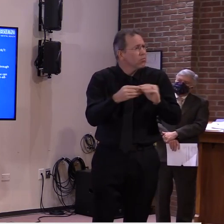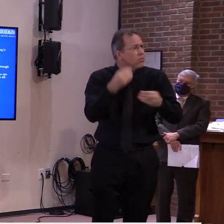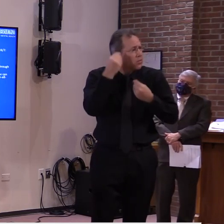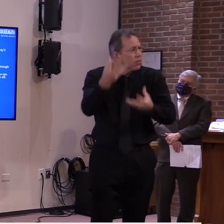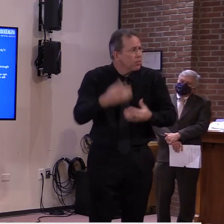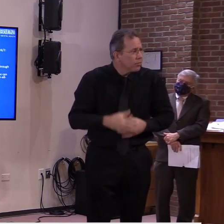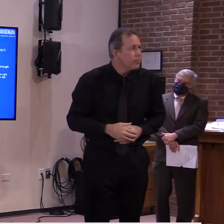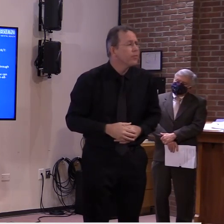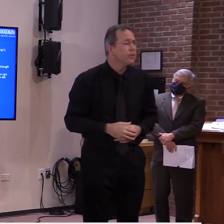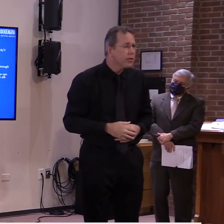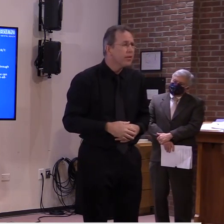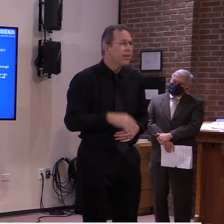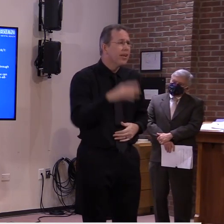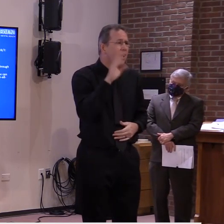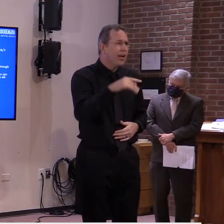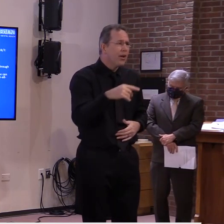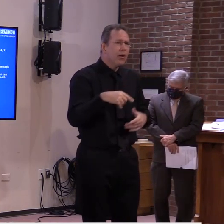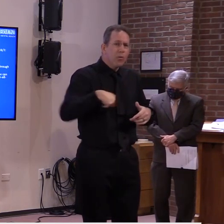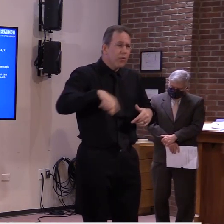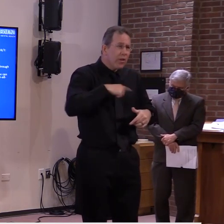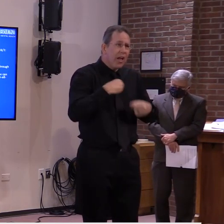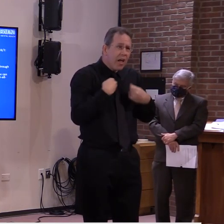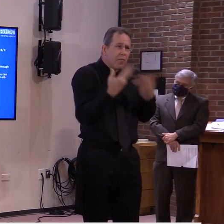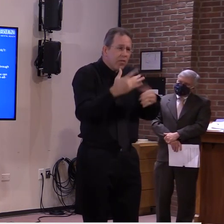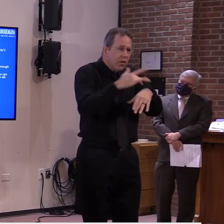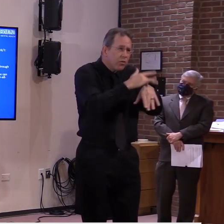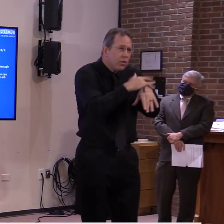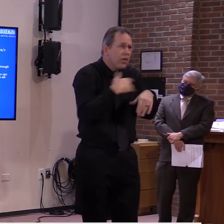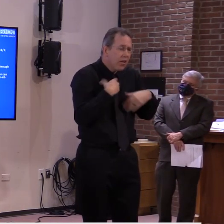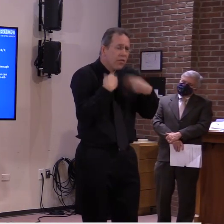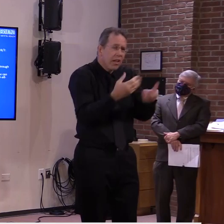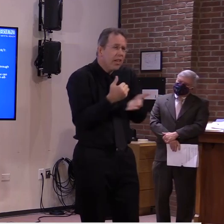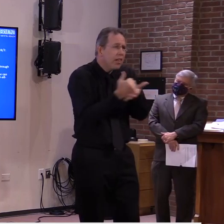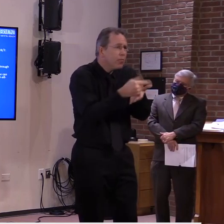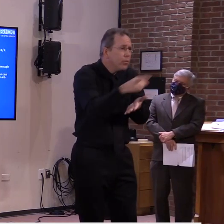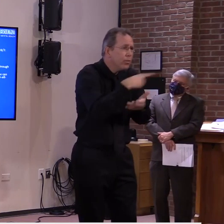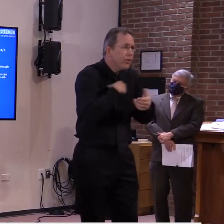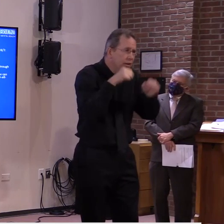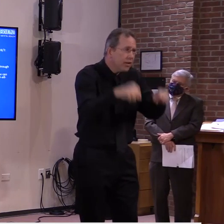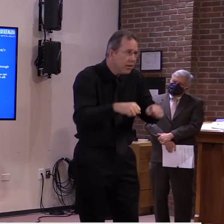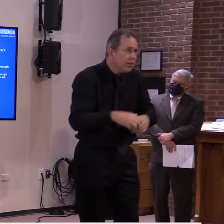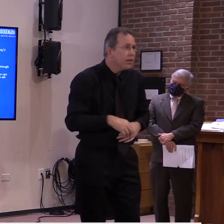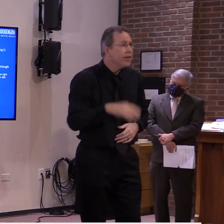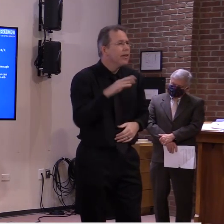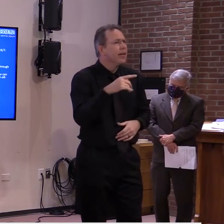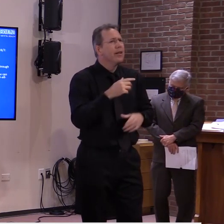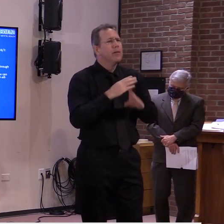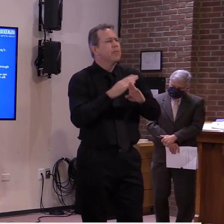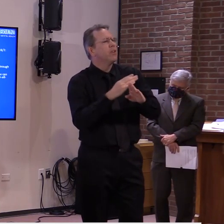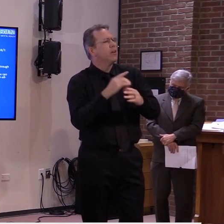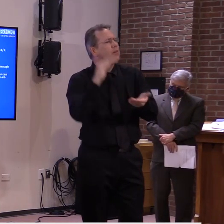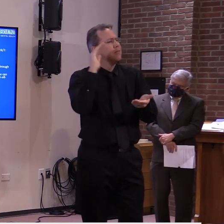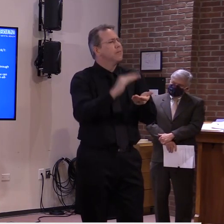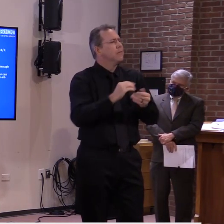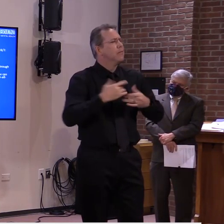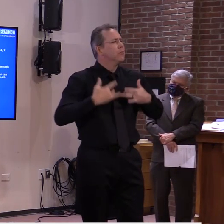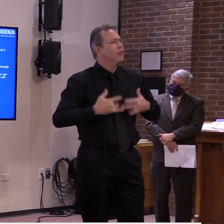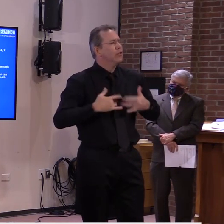very treatable. Know the common signs of depression: anger and irritability, loss of energy, loss of interest